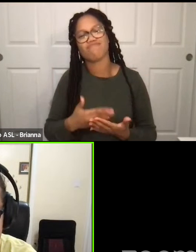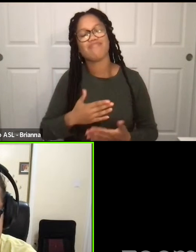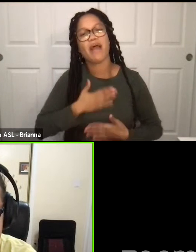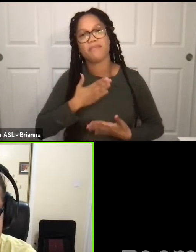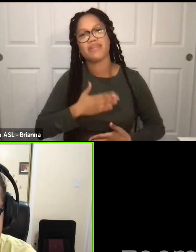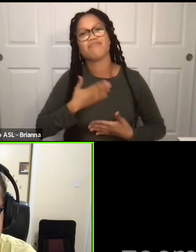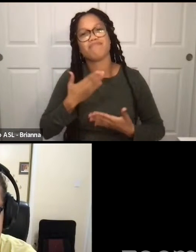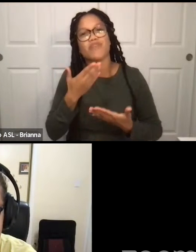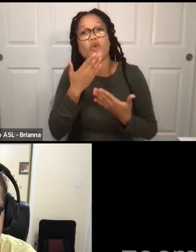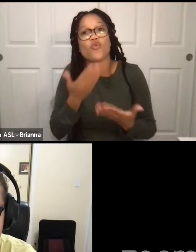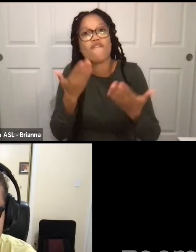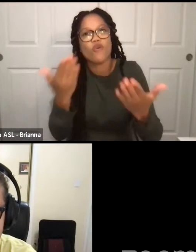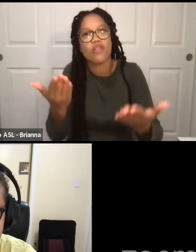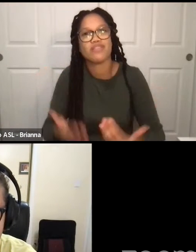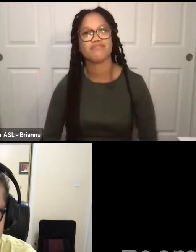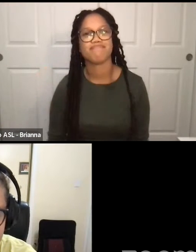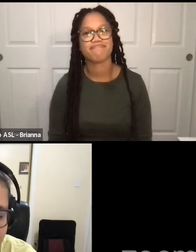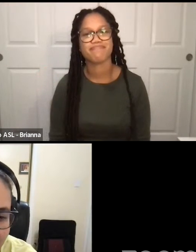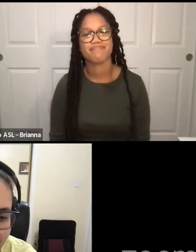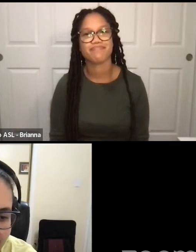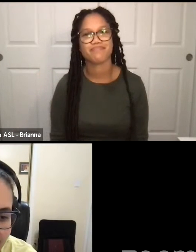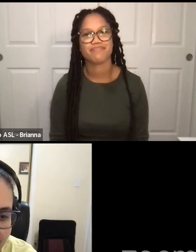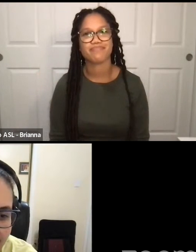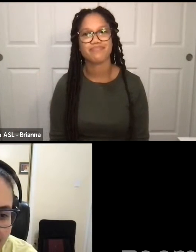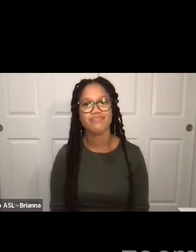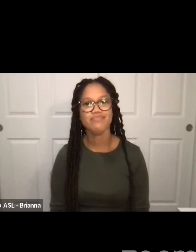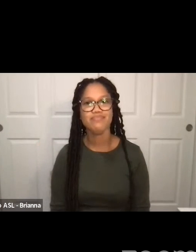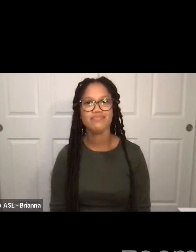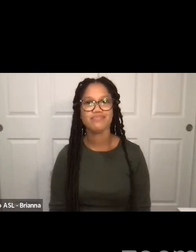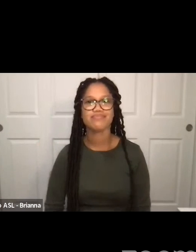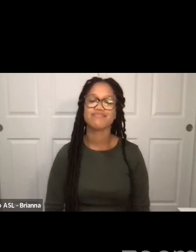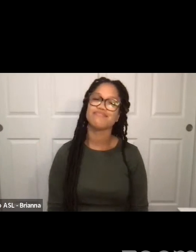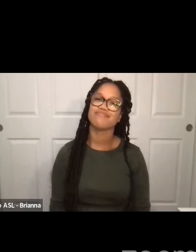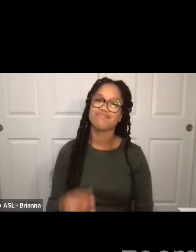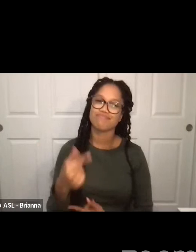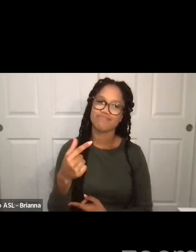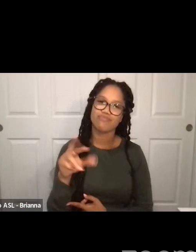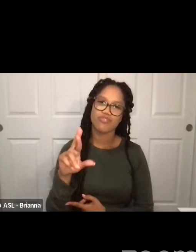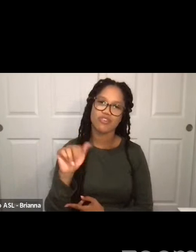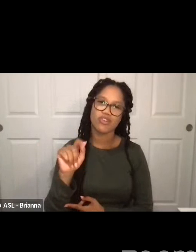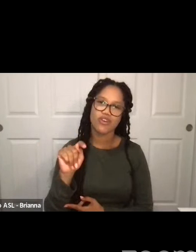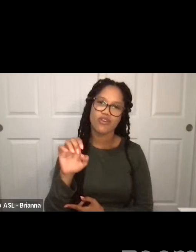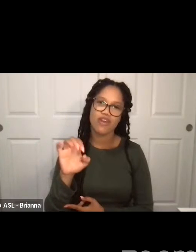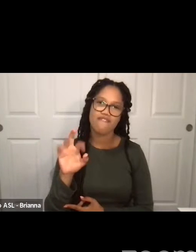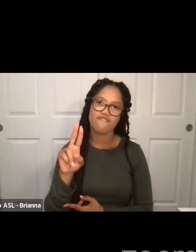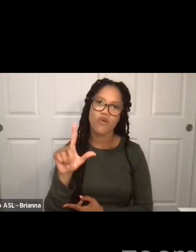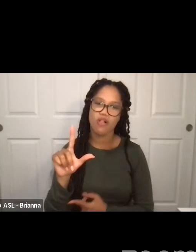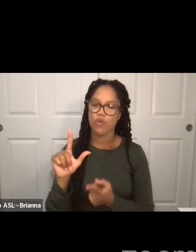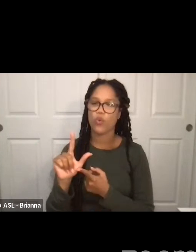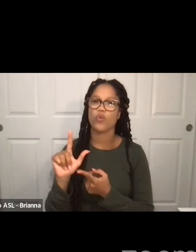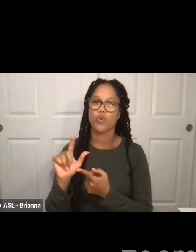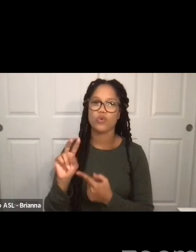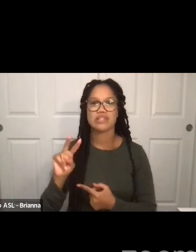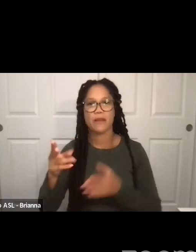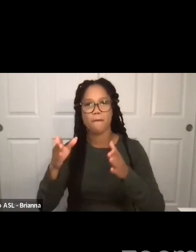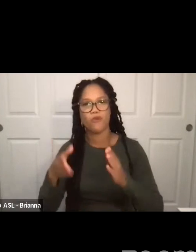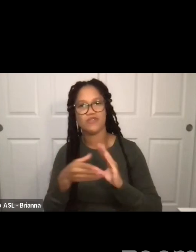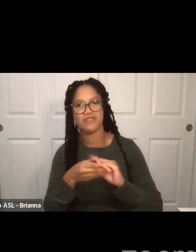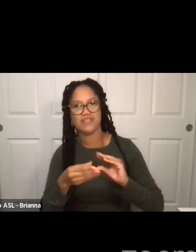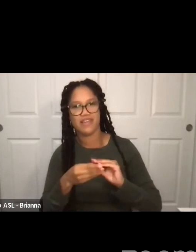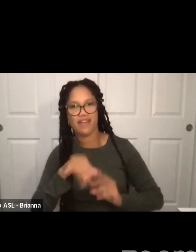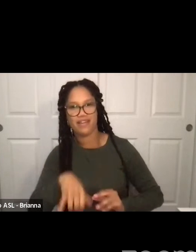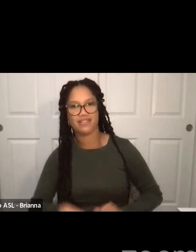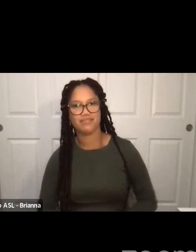Yeah, good. Second person who said grateful. Grateful. Anyone else